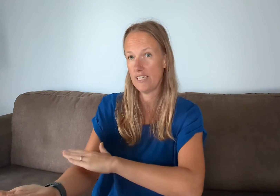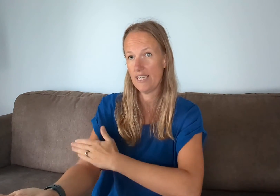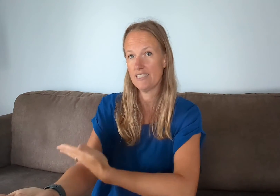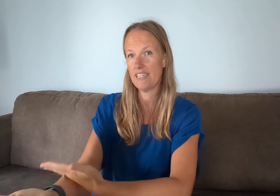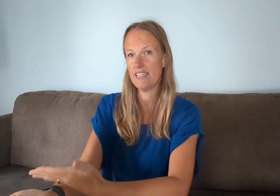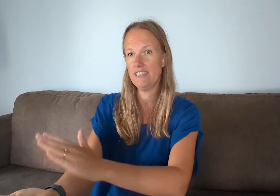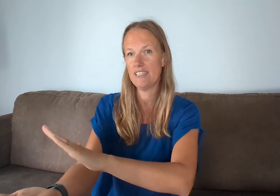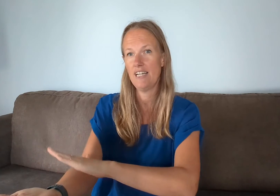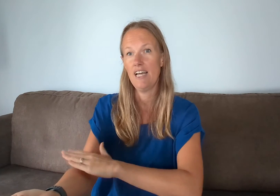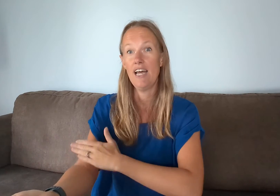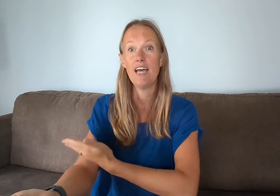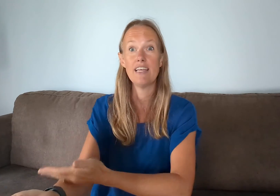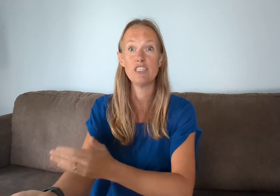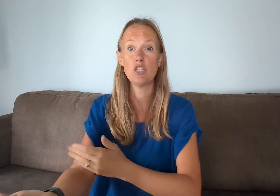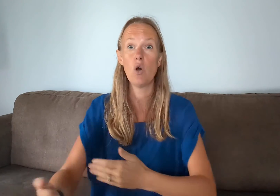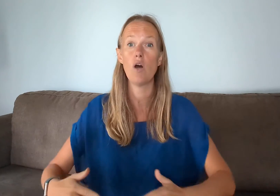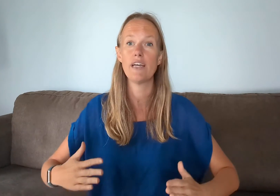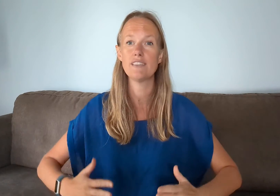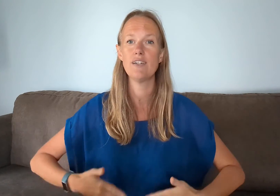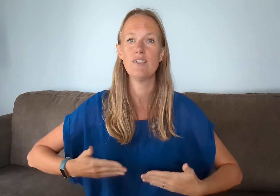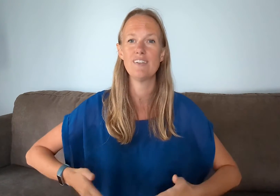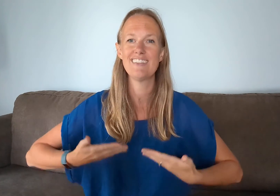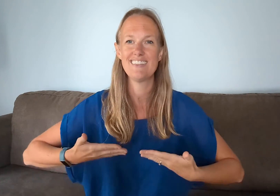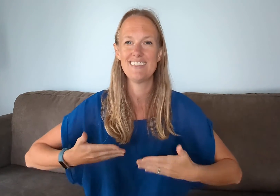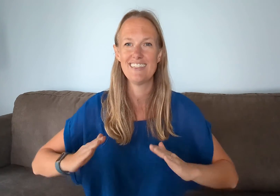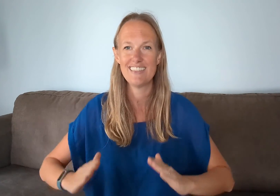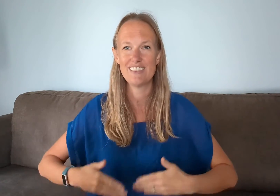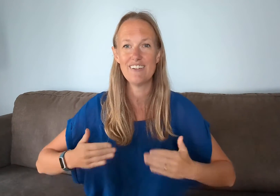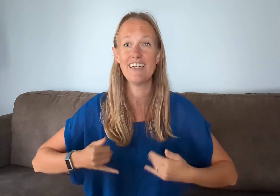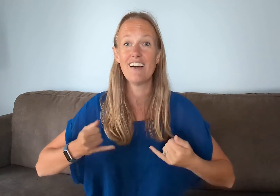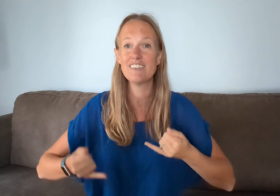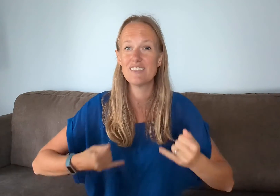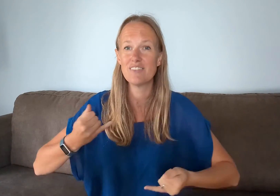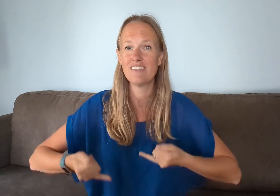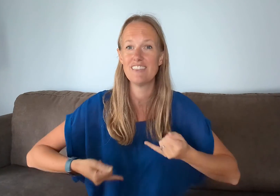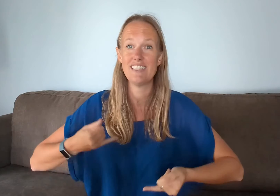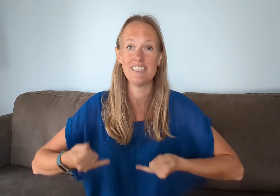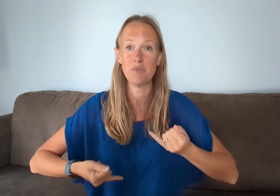singing is like this. And then joy. So joy, also sometimes you see it just with the